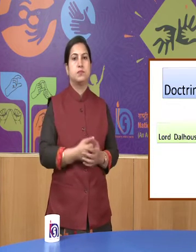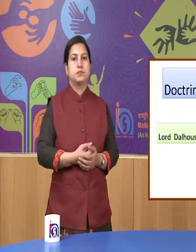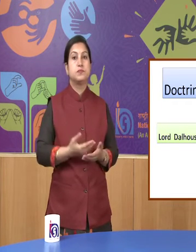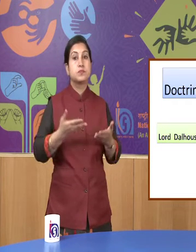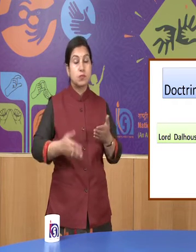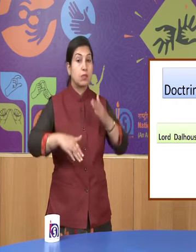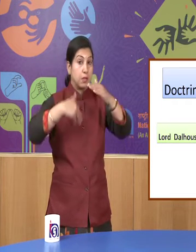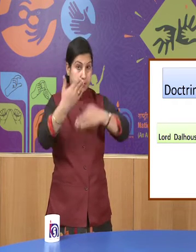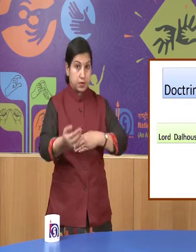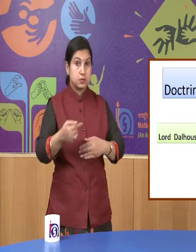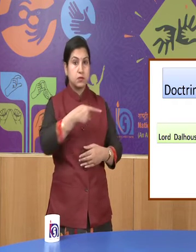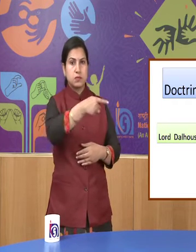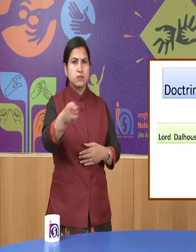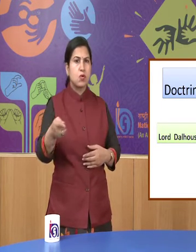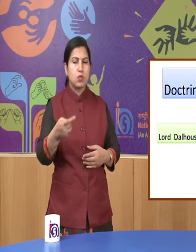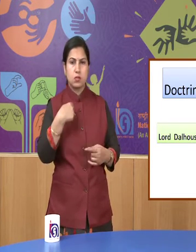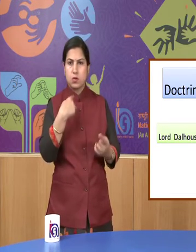After that, we discussed about